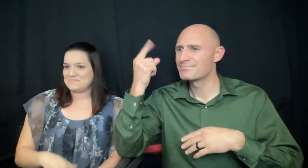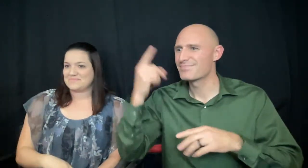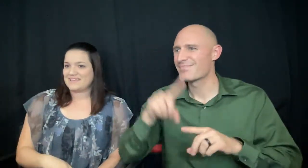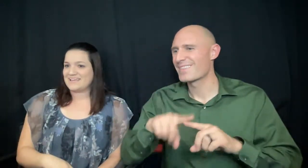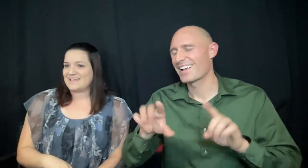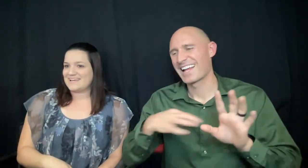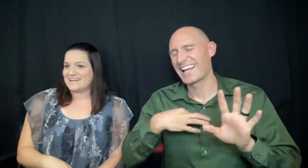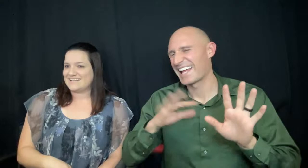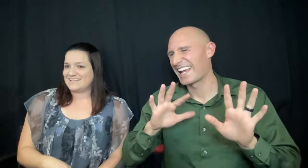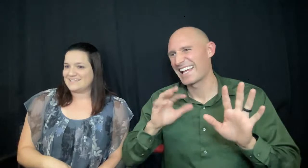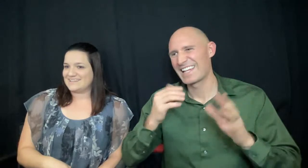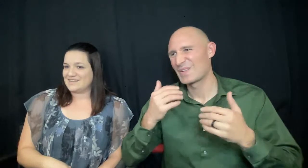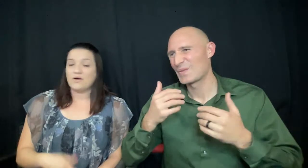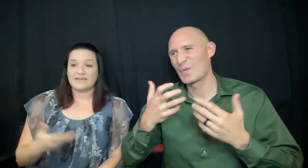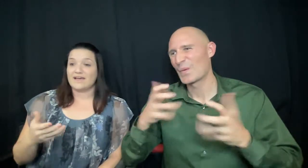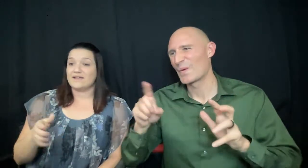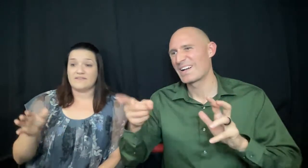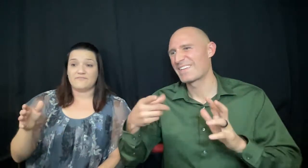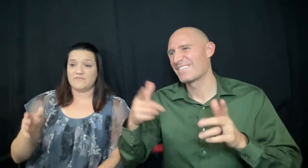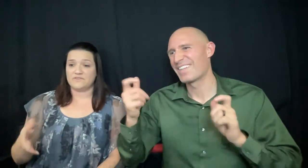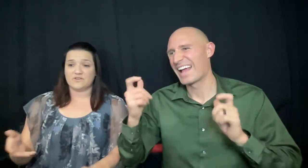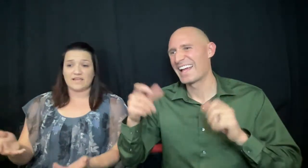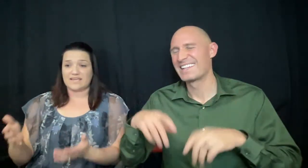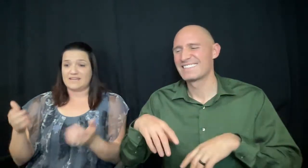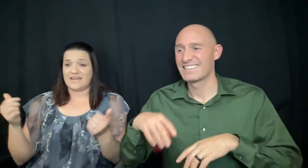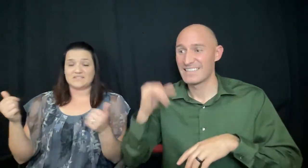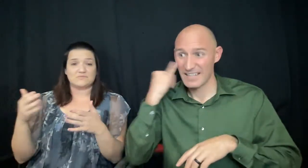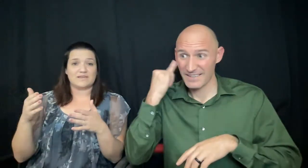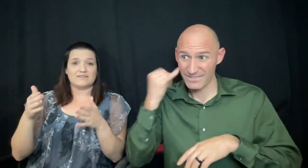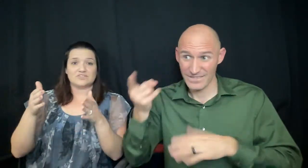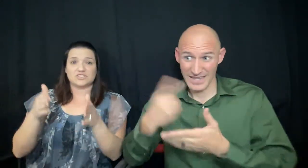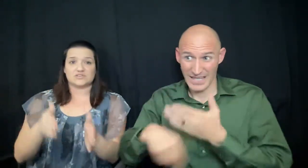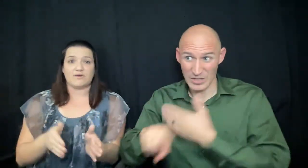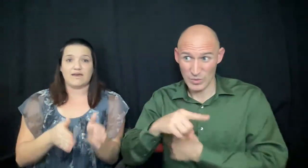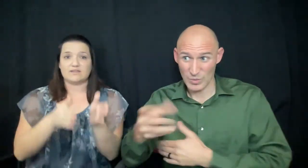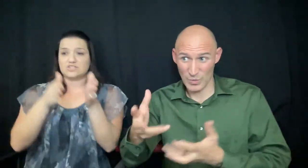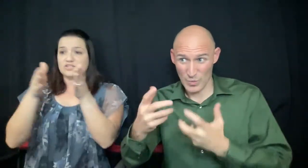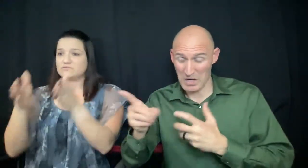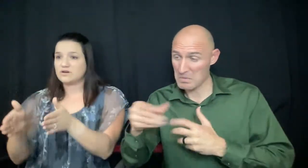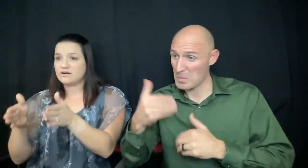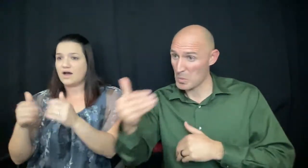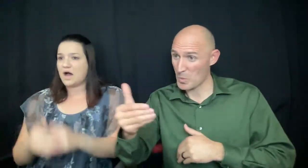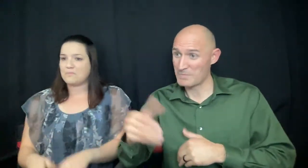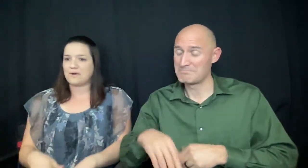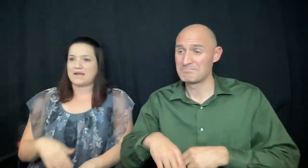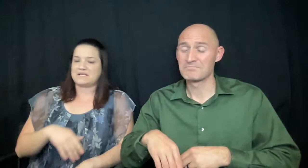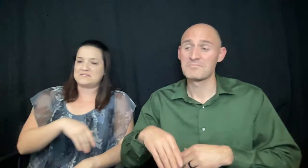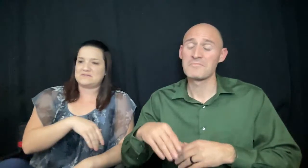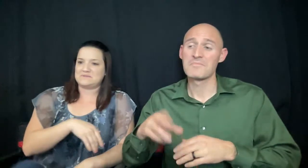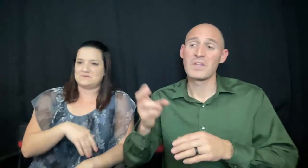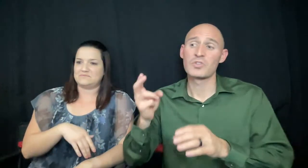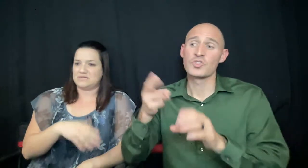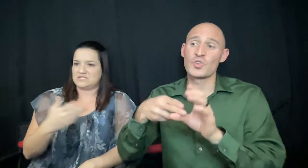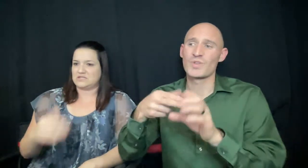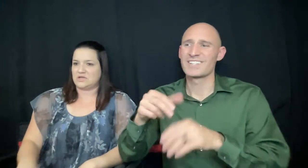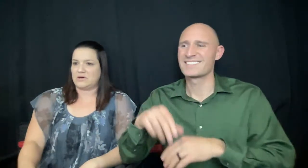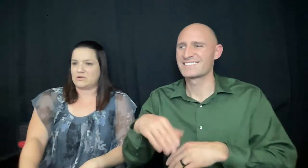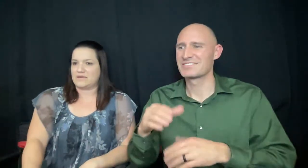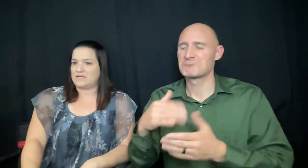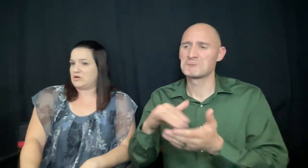like, I don't want to move too fast. So. oh yeah, if you're like, yeah, next week, just go ahead and just hop right into the low intermediate